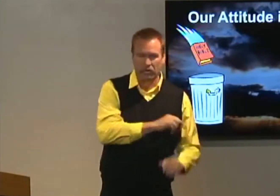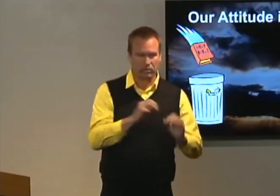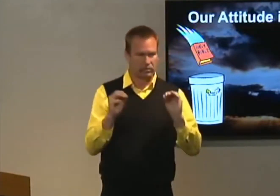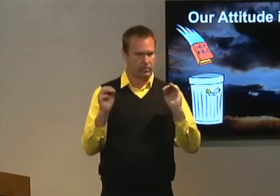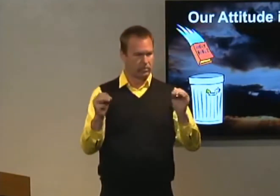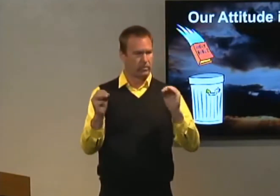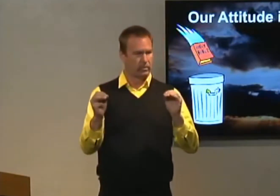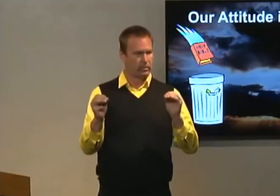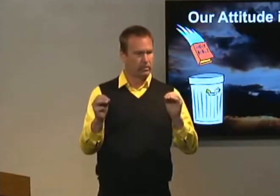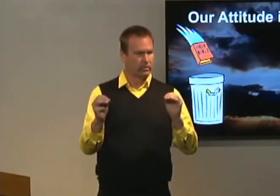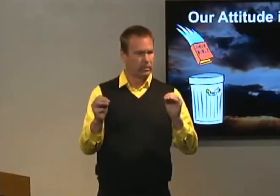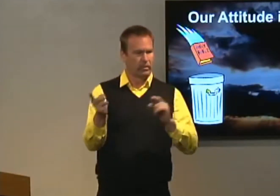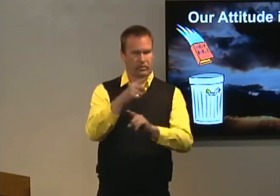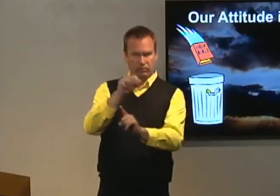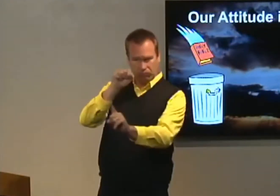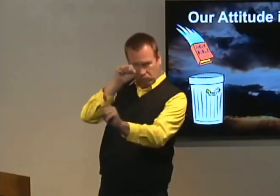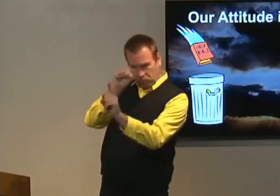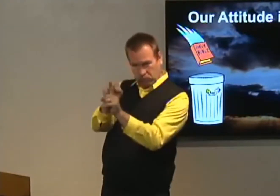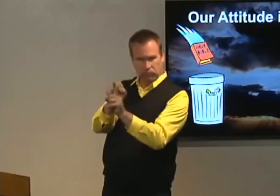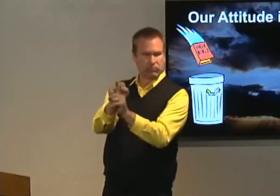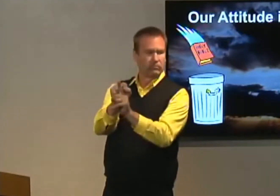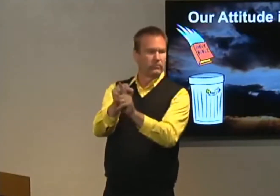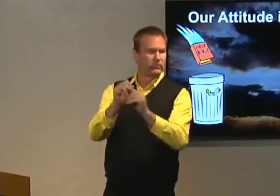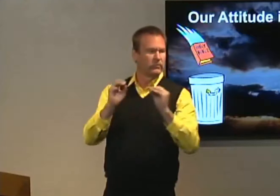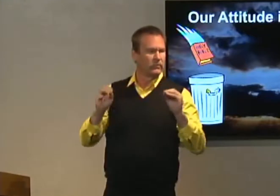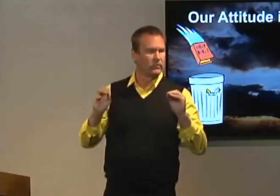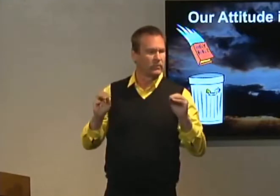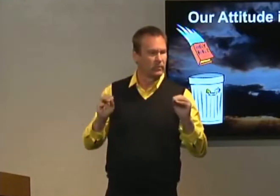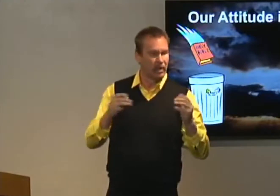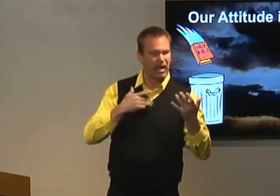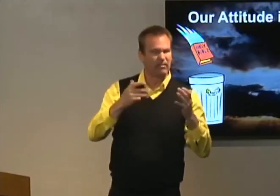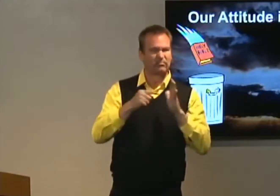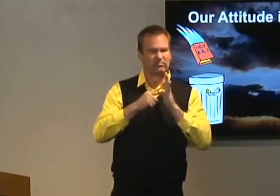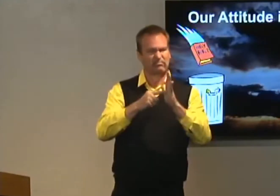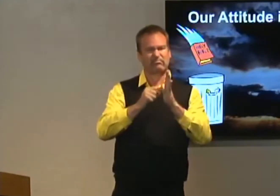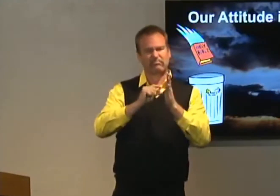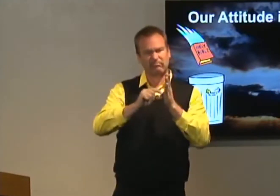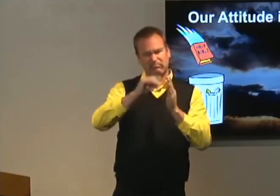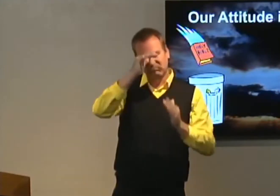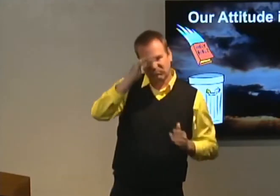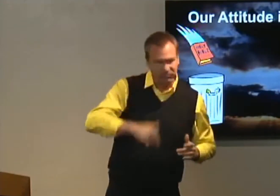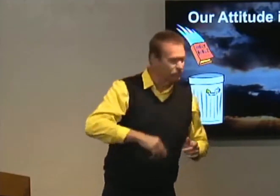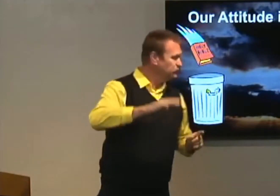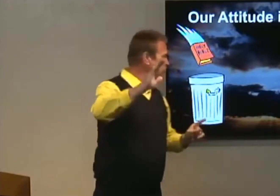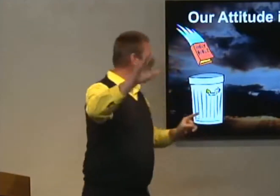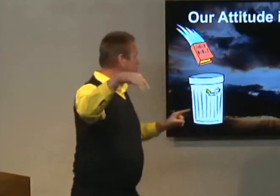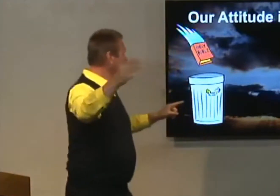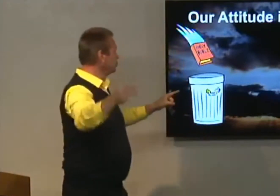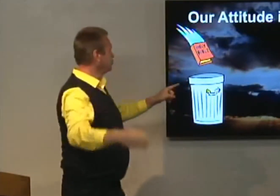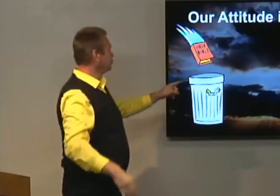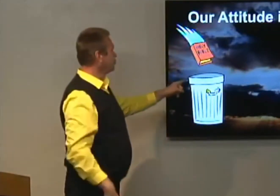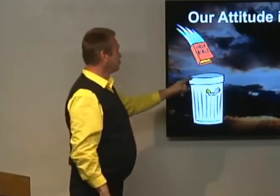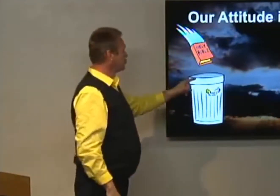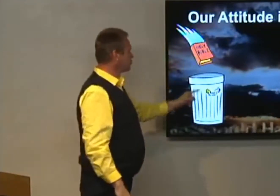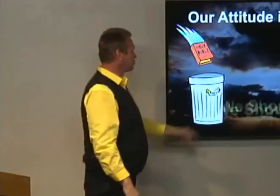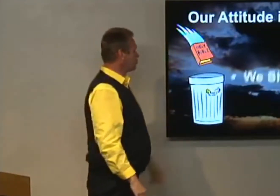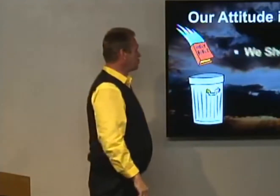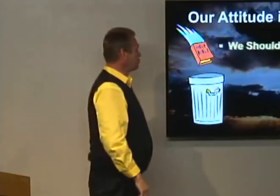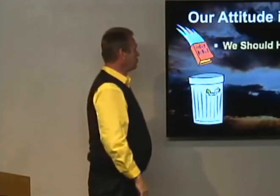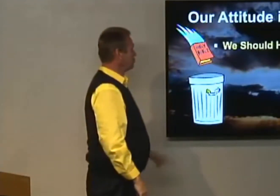You know, and when they say that, you know, they accept Jesus Christ, well, then that's just false. And there's going to be a lot of trickery that happens in the